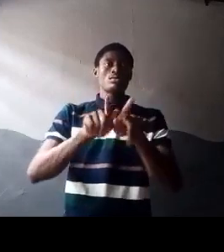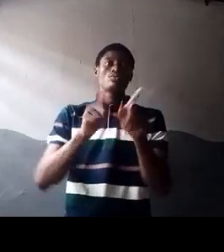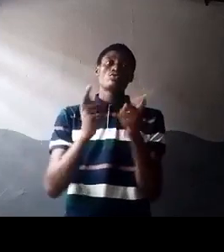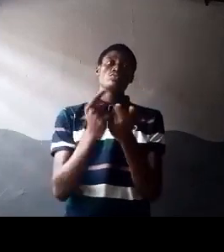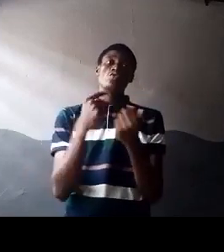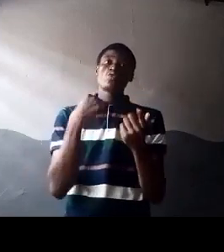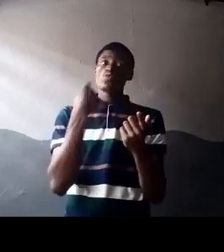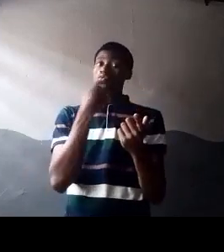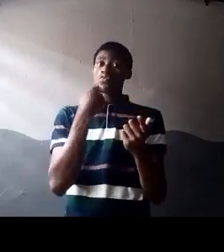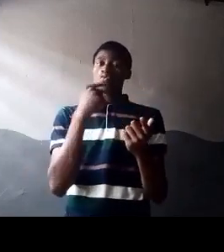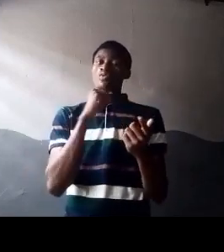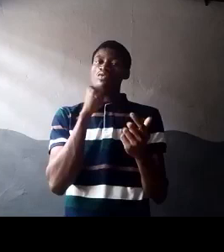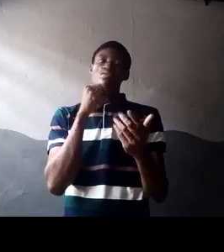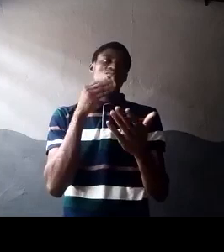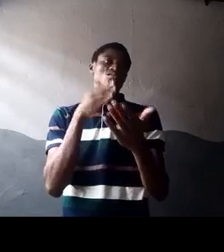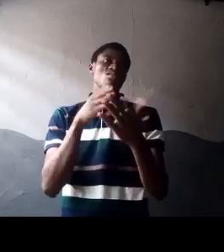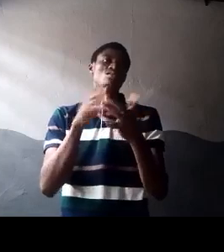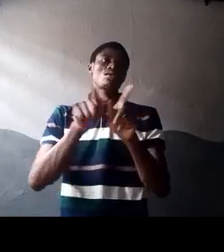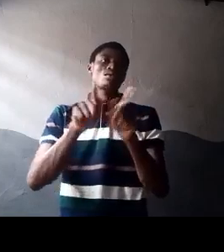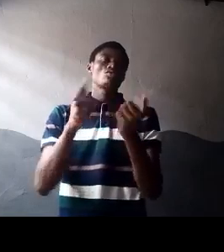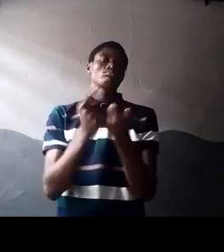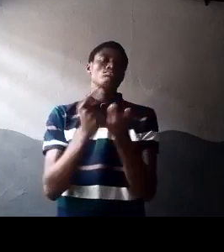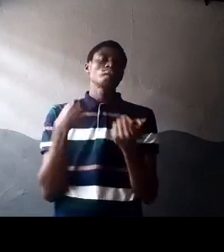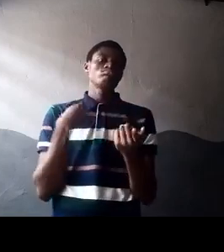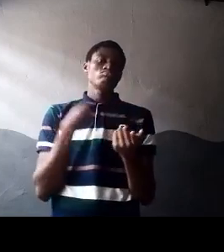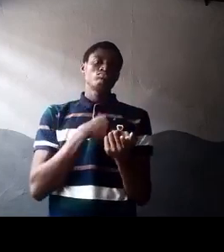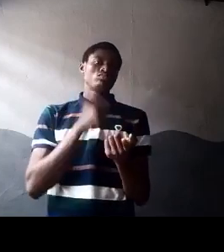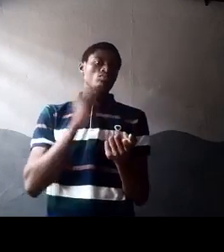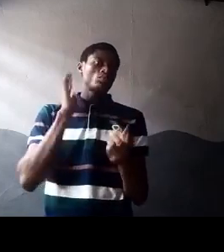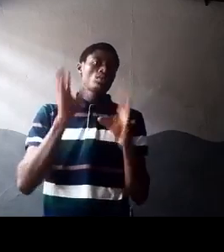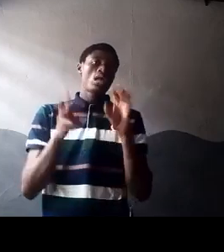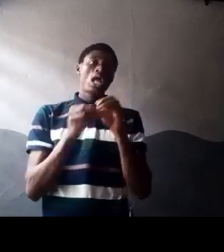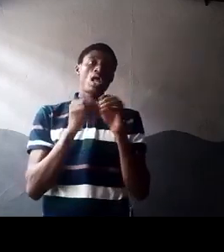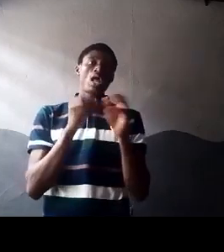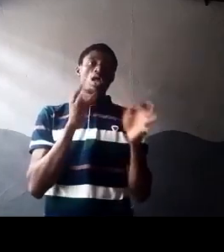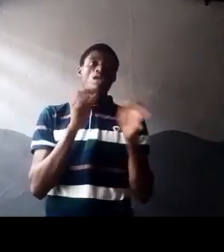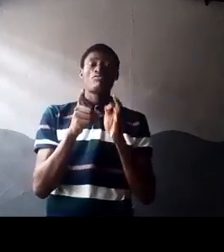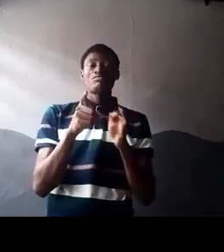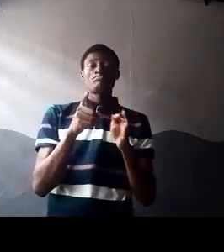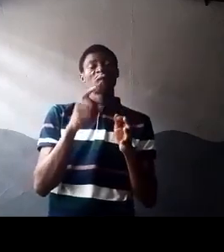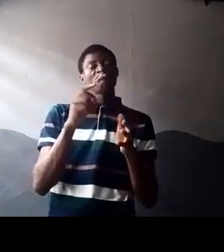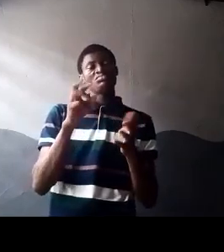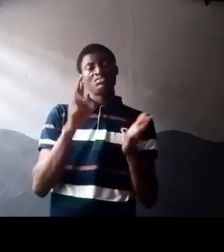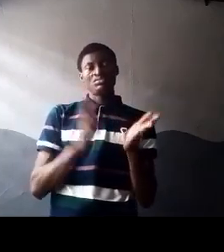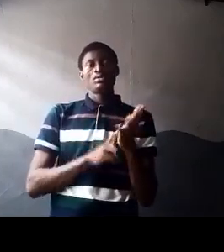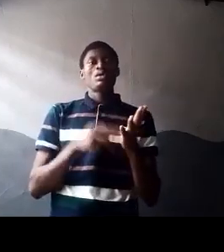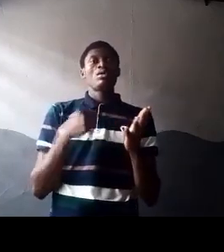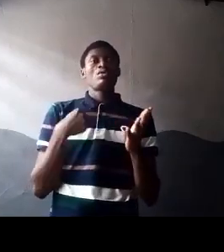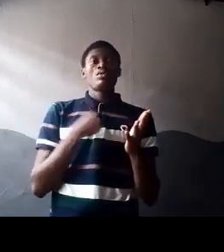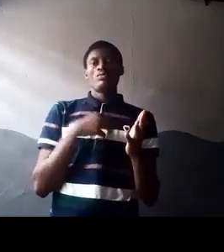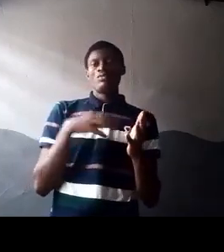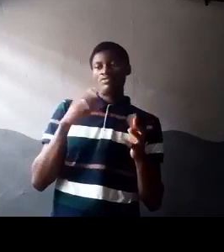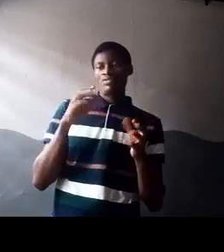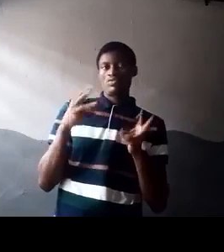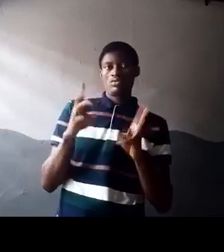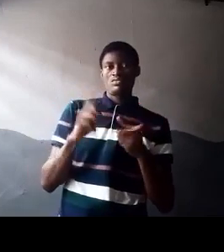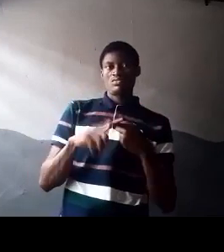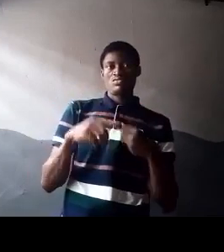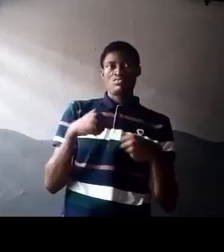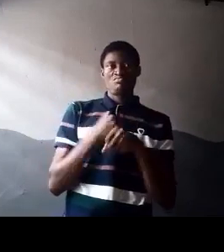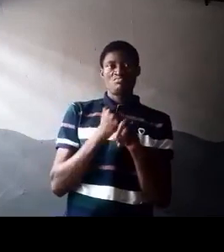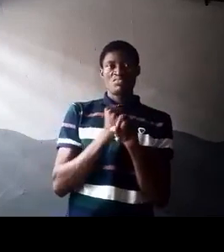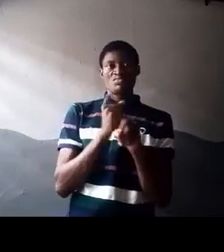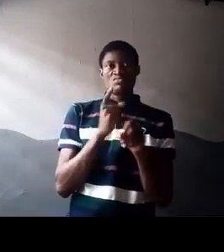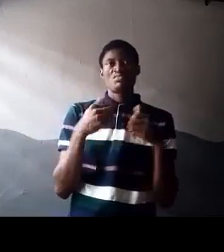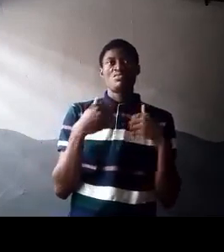do that. If you registered, well, we'll sort out the way to let some of you have access to this